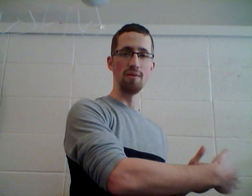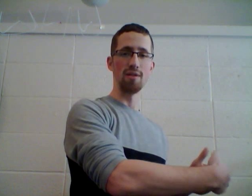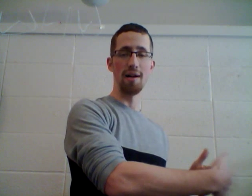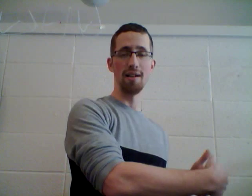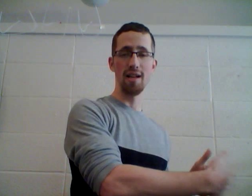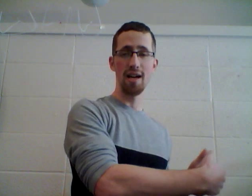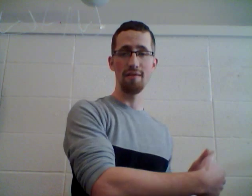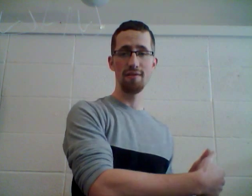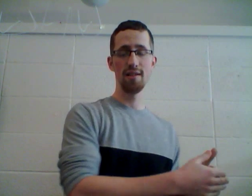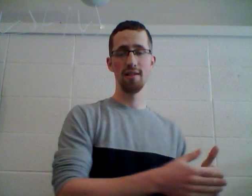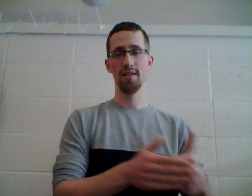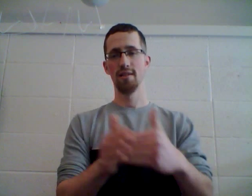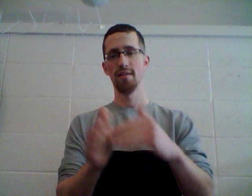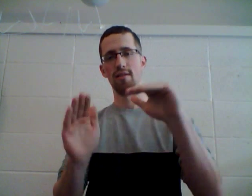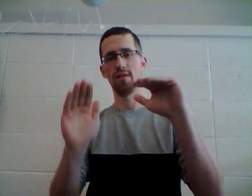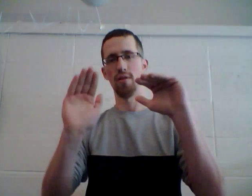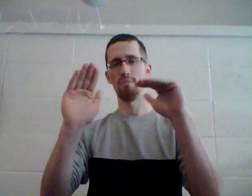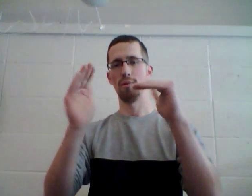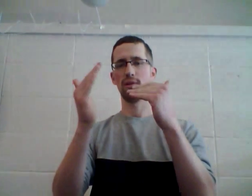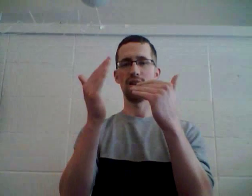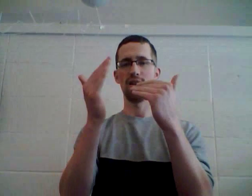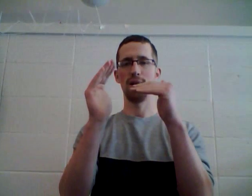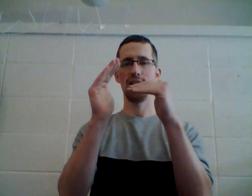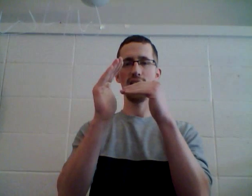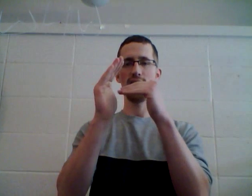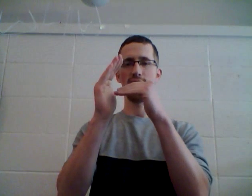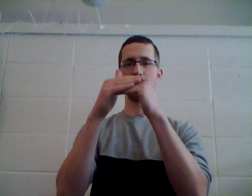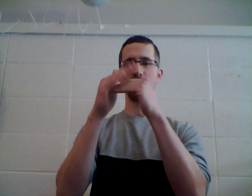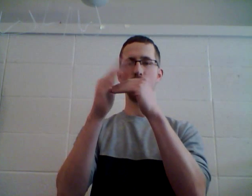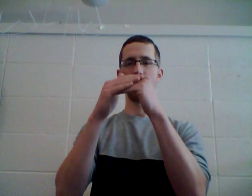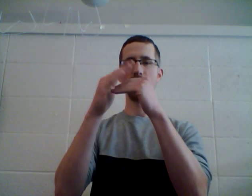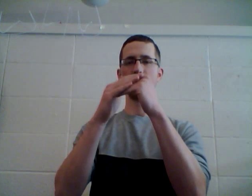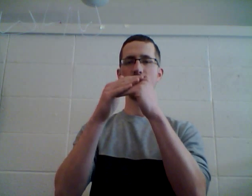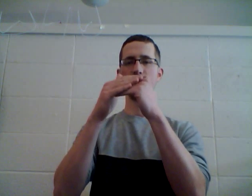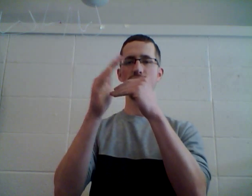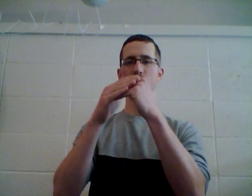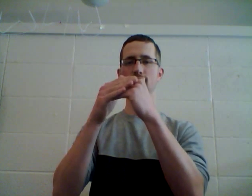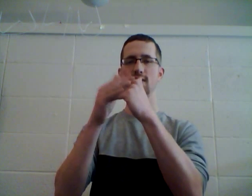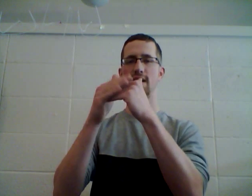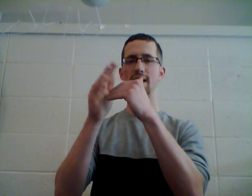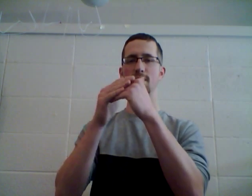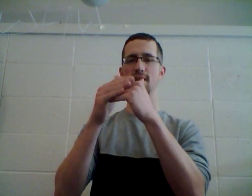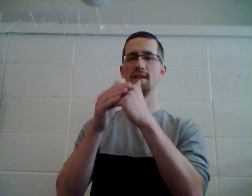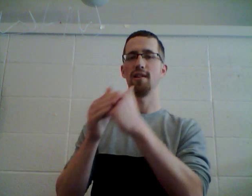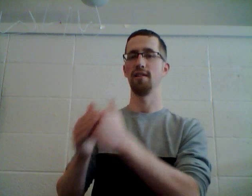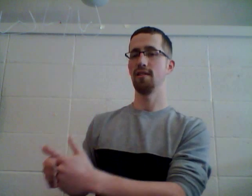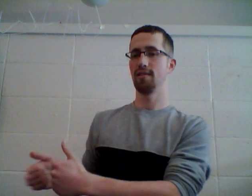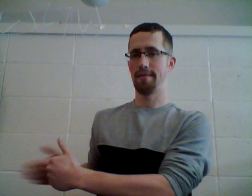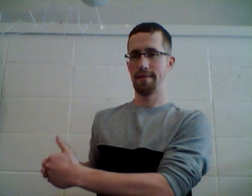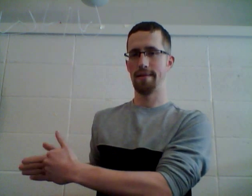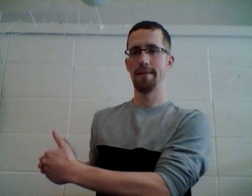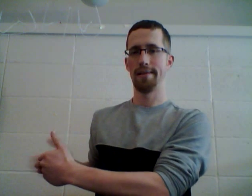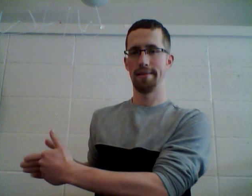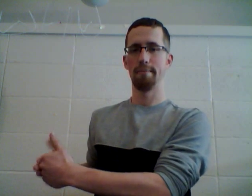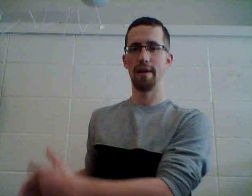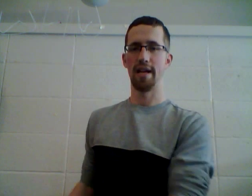lives on my left. So they're both kind of bent hands, and the one is tapping on the other. My